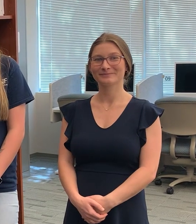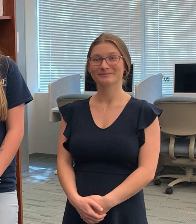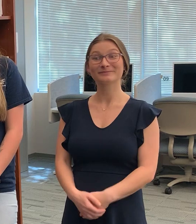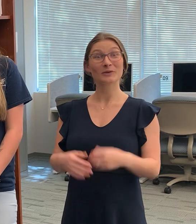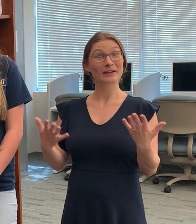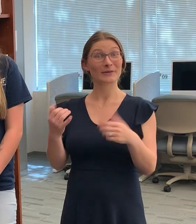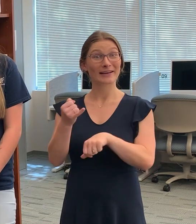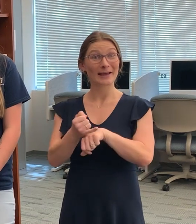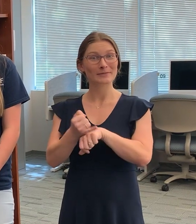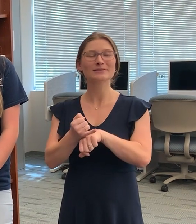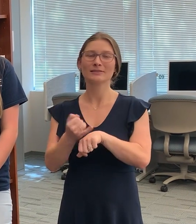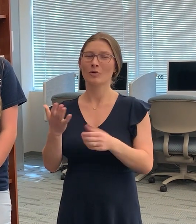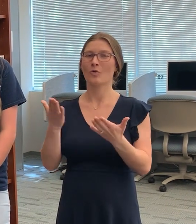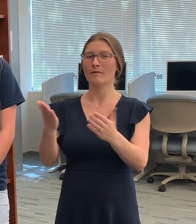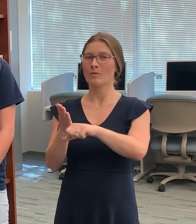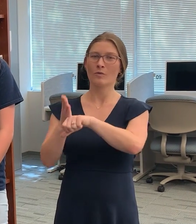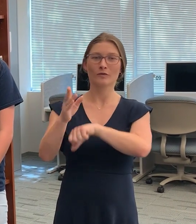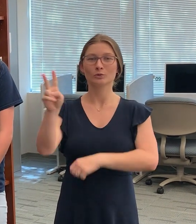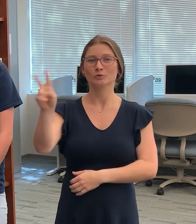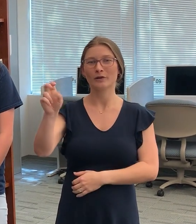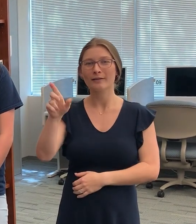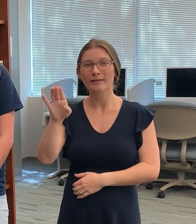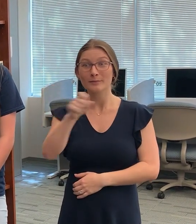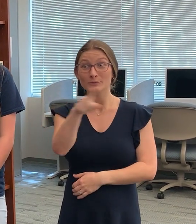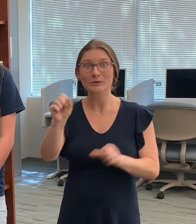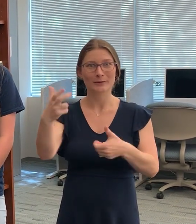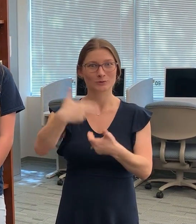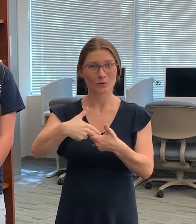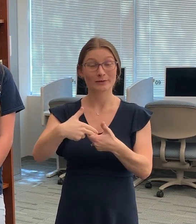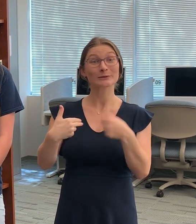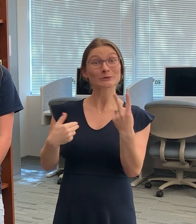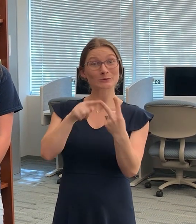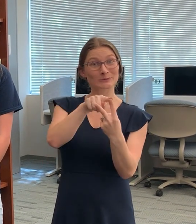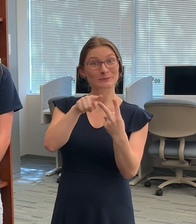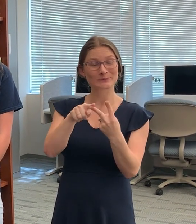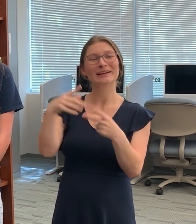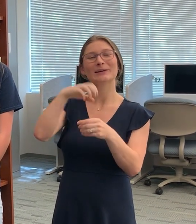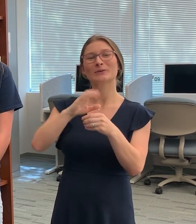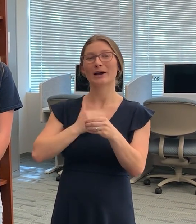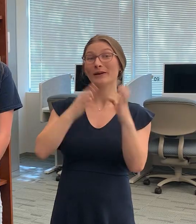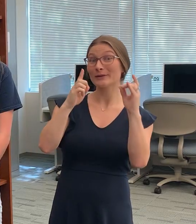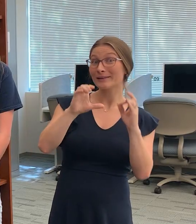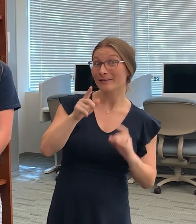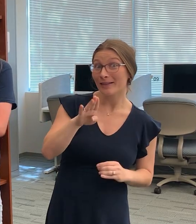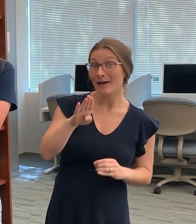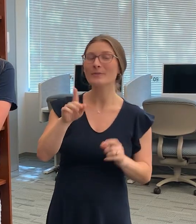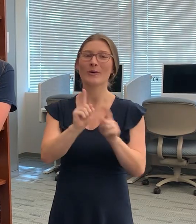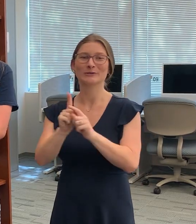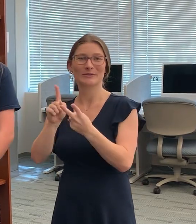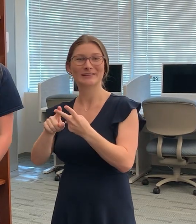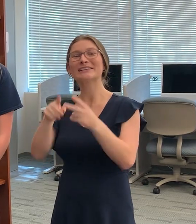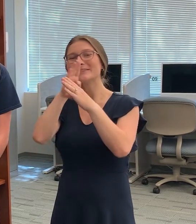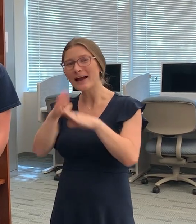Here on campus, we have over 200 clubs that students can join. 2 of those include the Education Club and our Silent